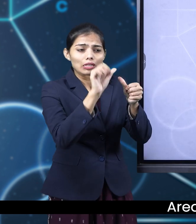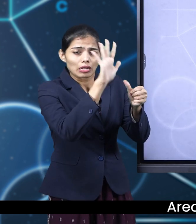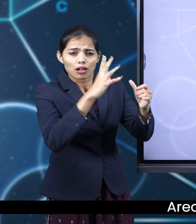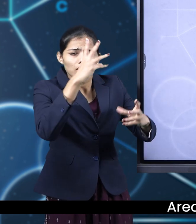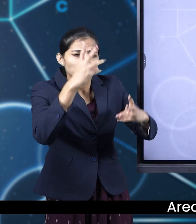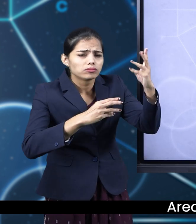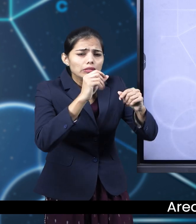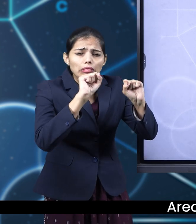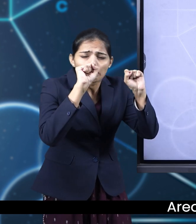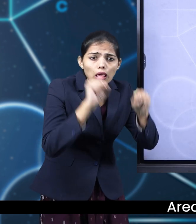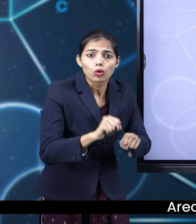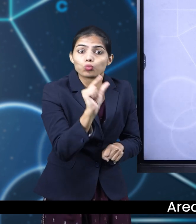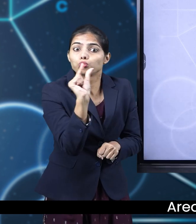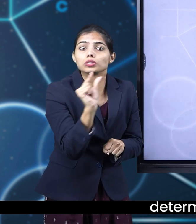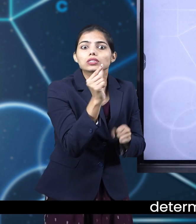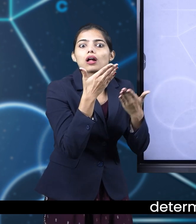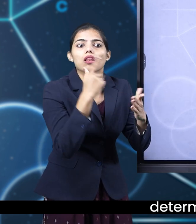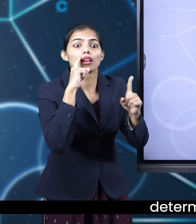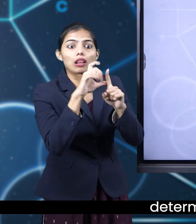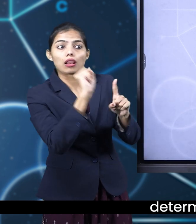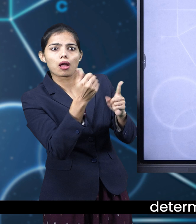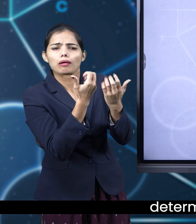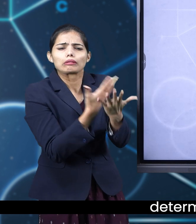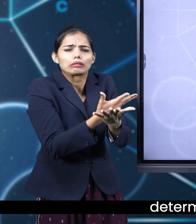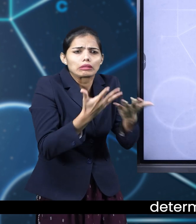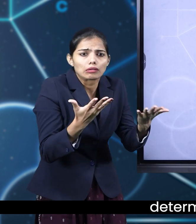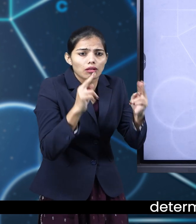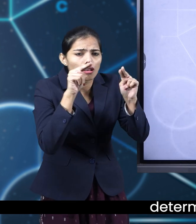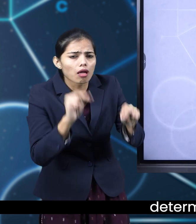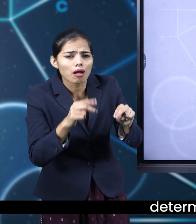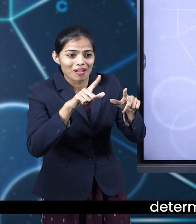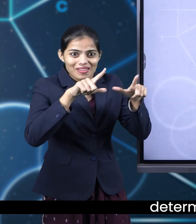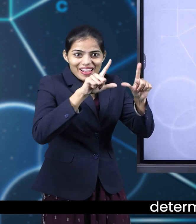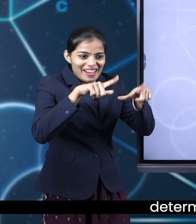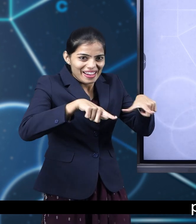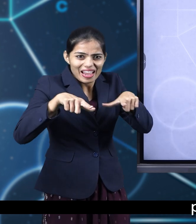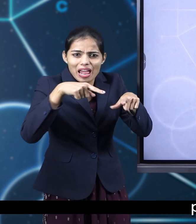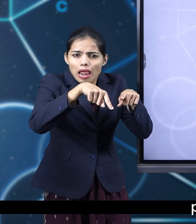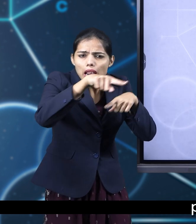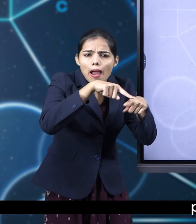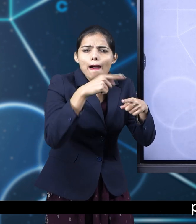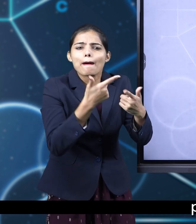Area calculation can be used to determine material needs for flooring, painting, and